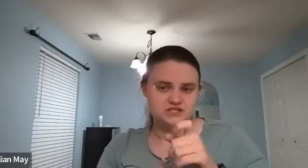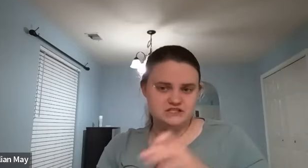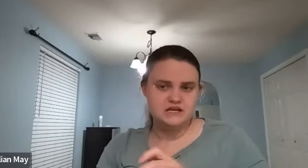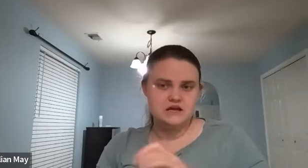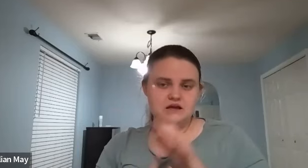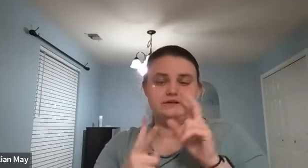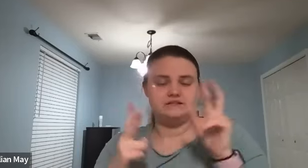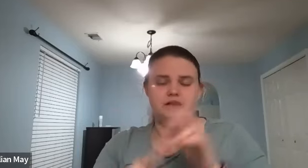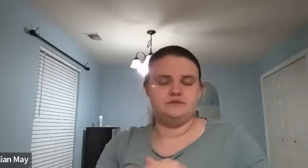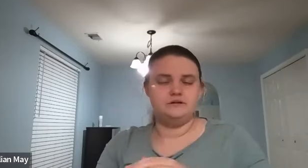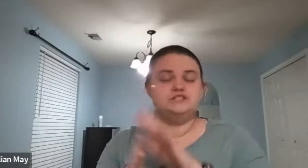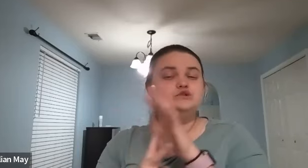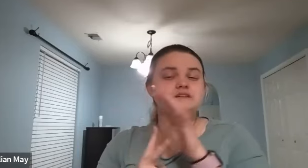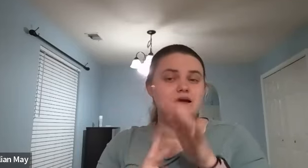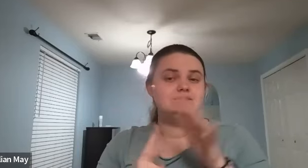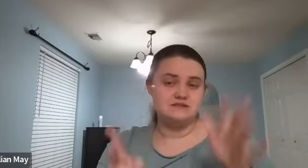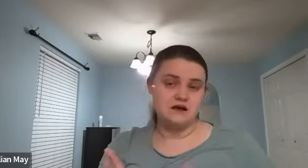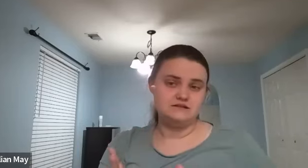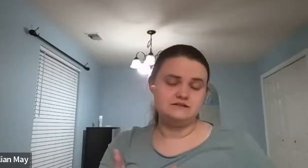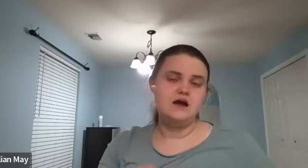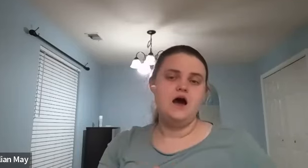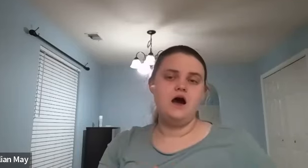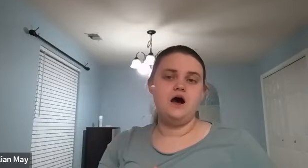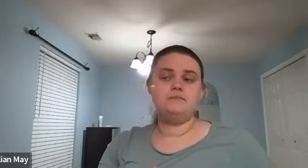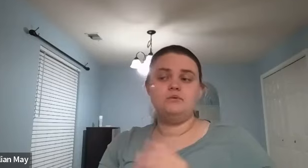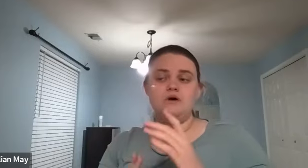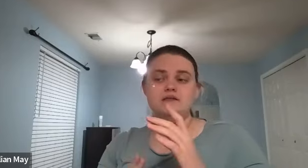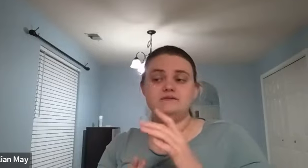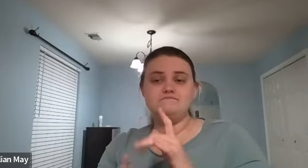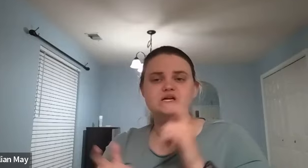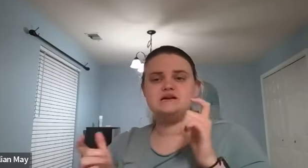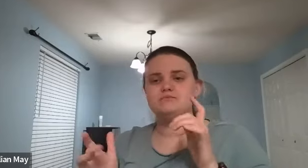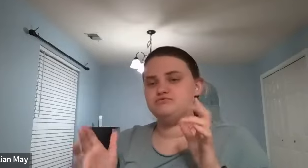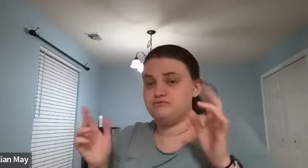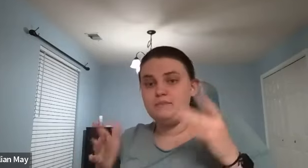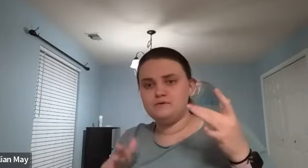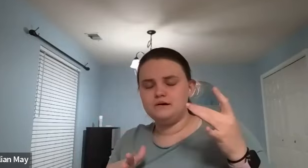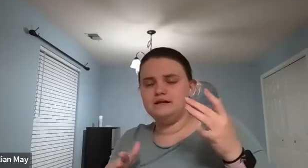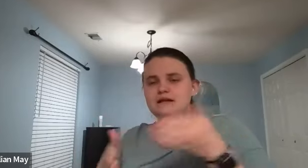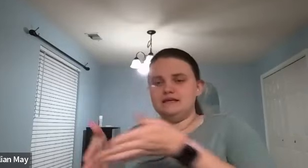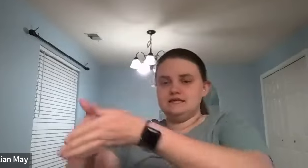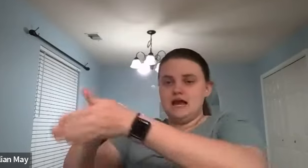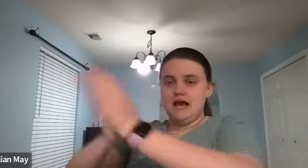questions. Two kinds of signs. The big proper one is ask.